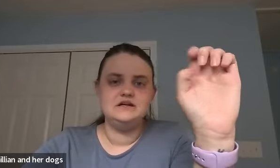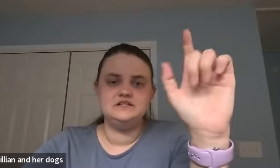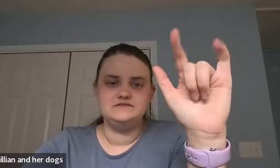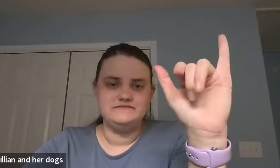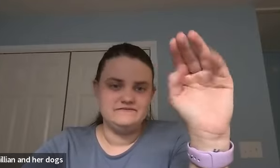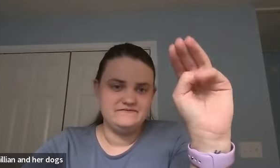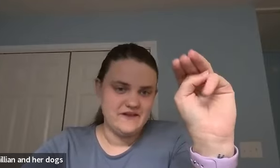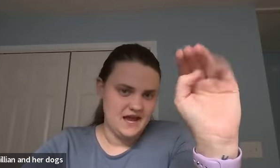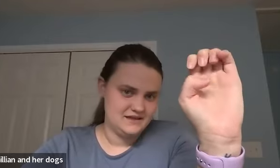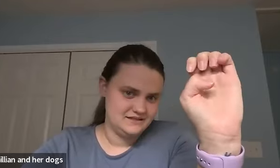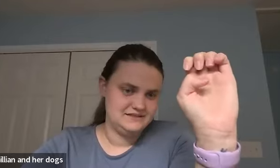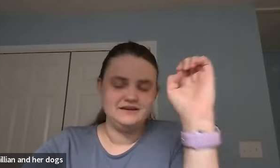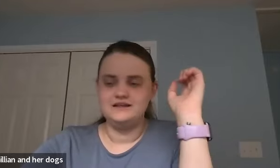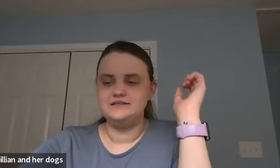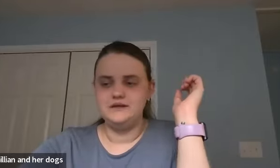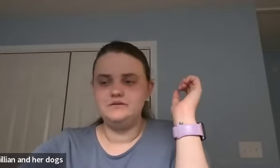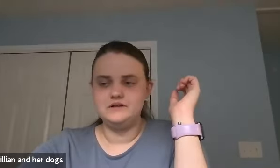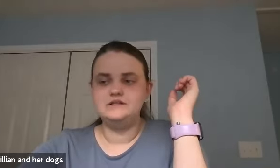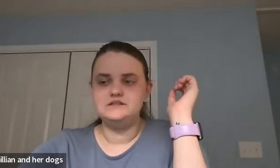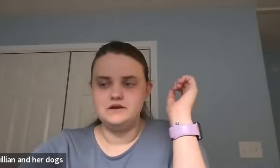just fast kind of spelling ones. So